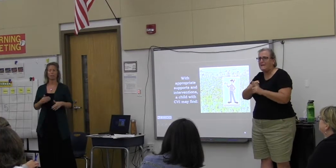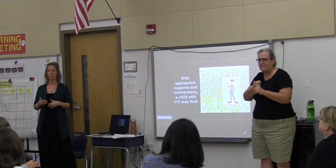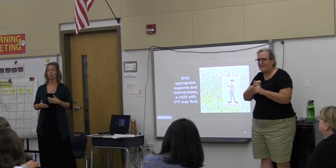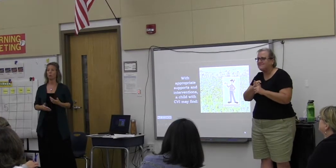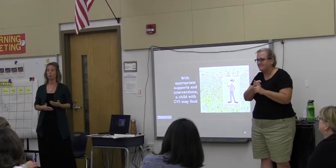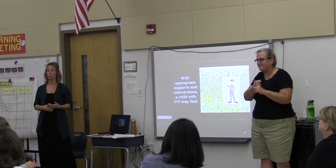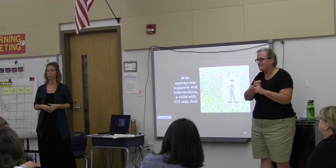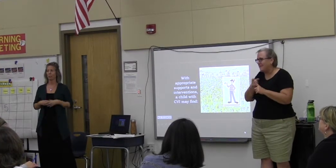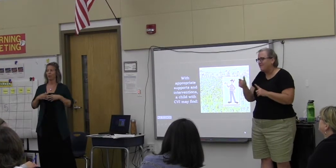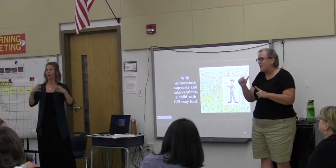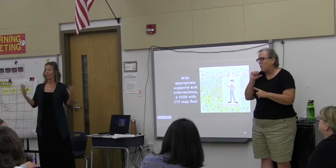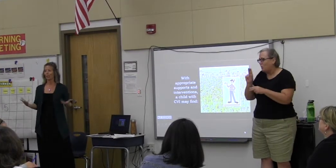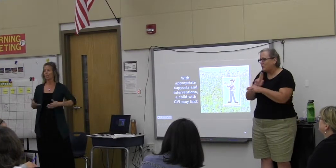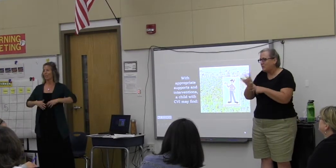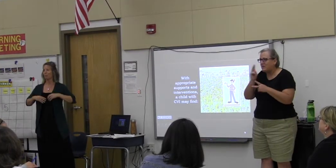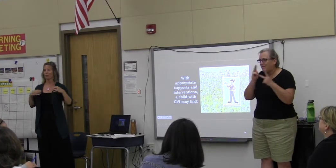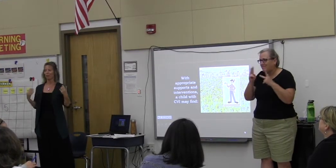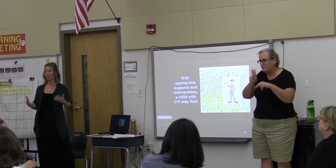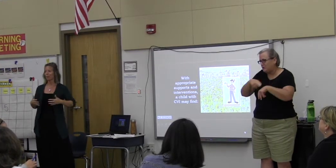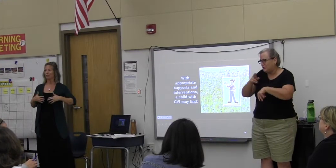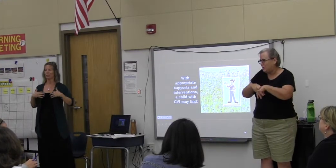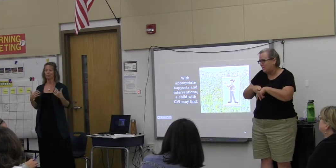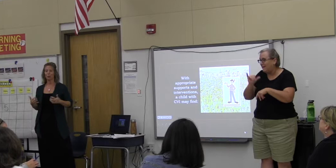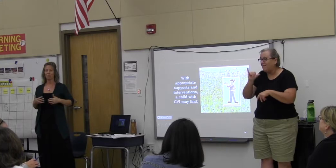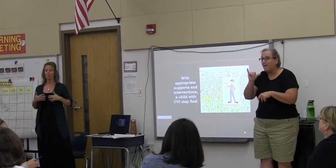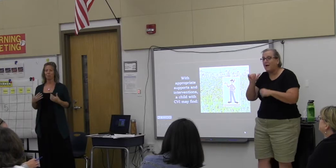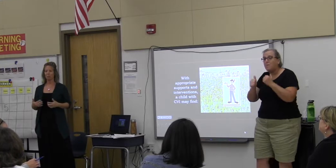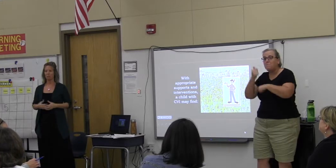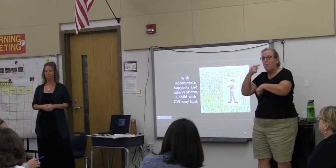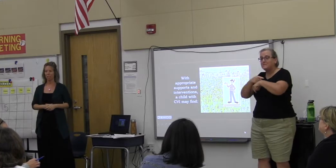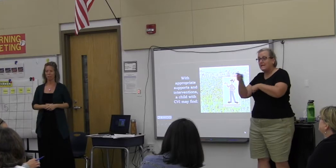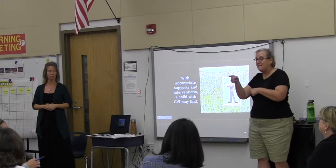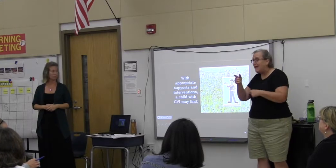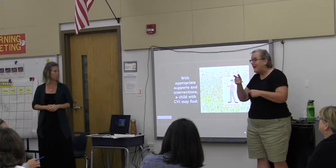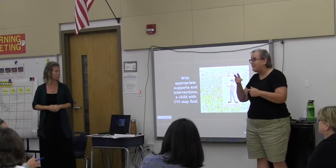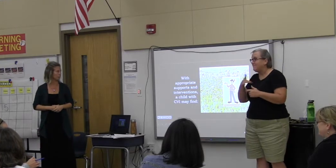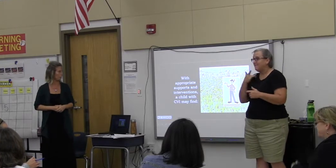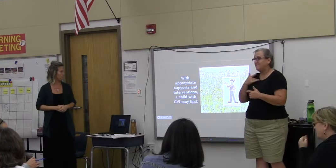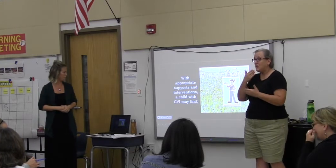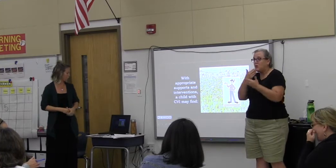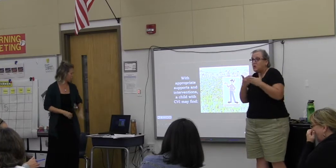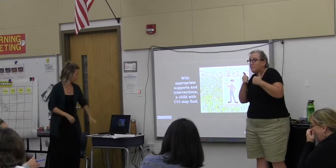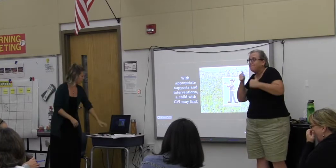use it the way that they normally would on a good day where they're alert, where they're motivated, and feeling good.